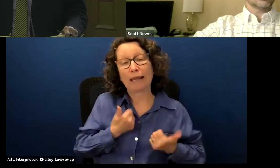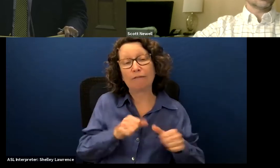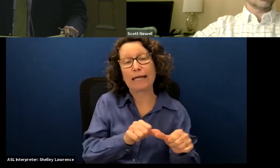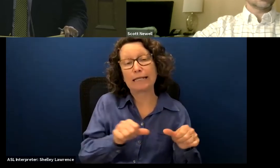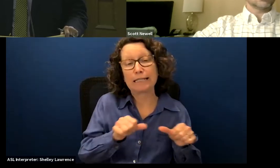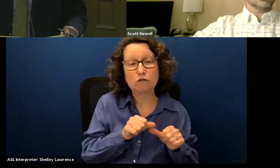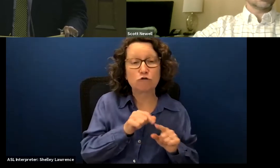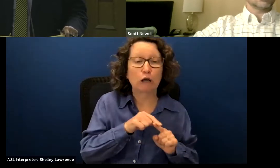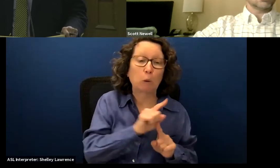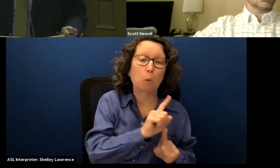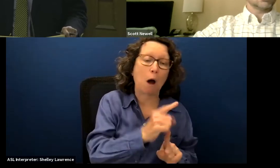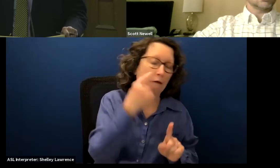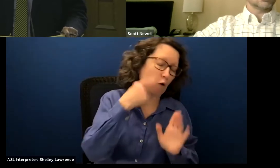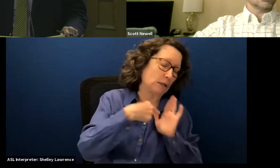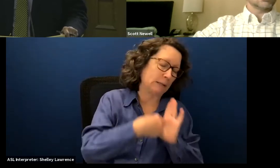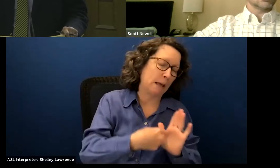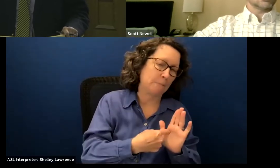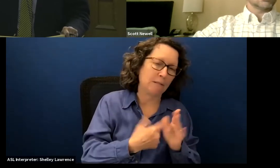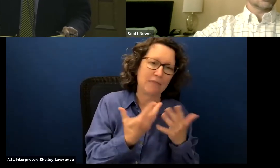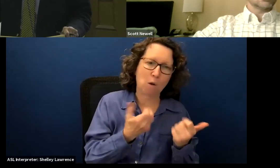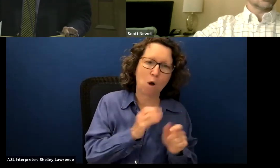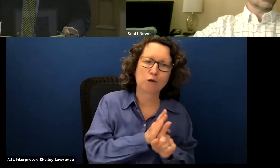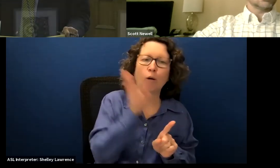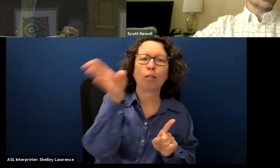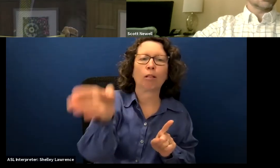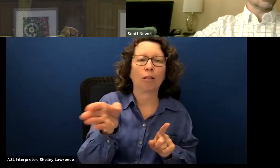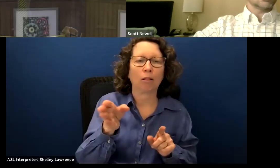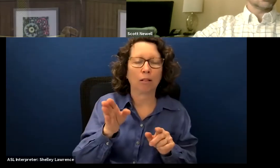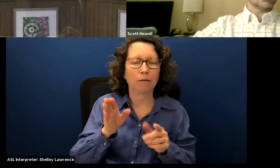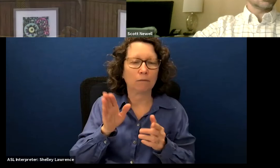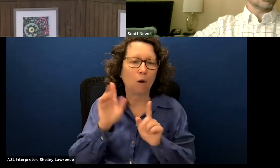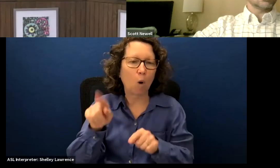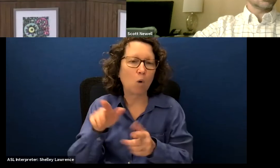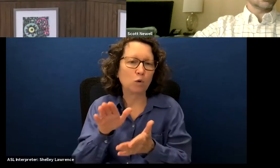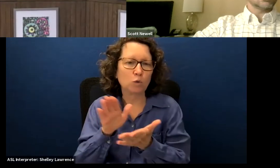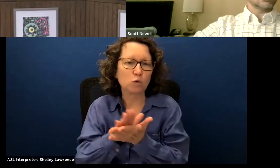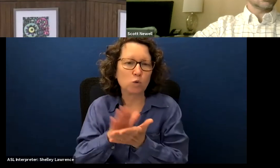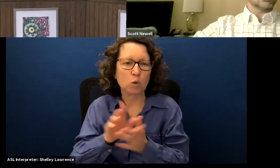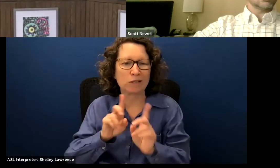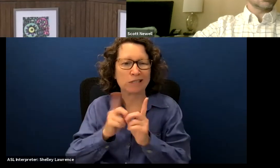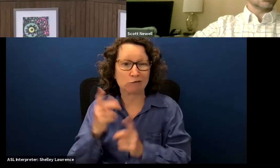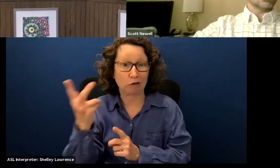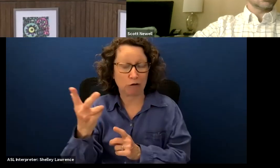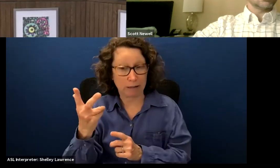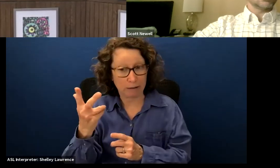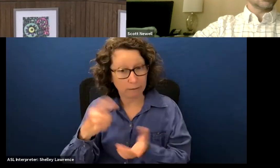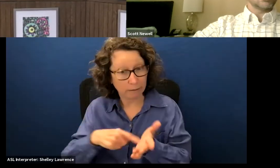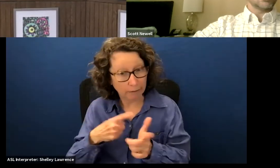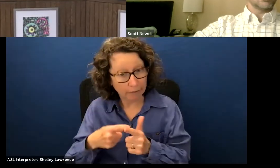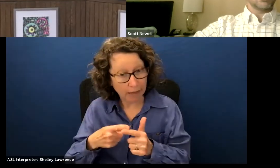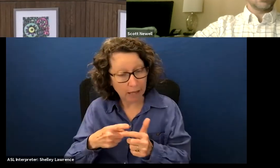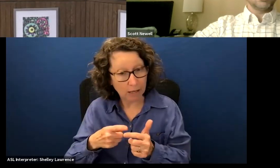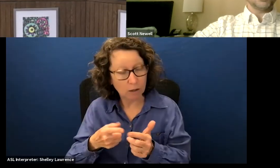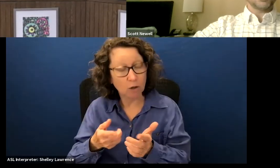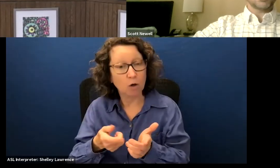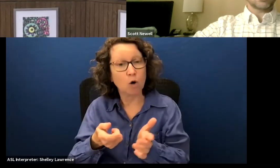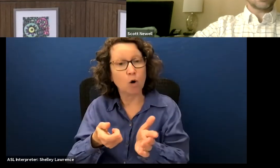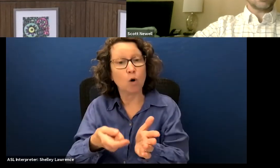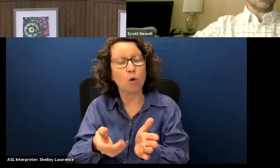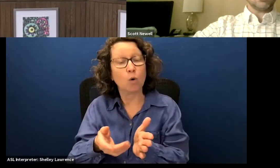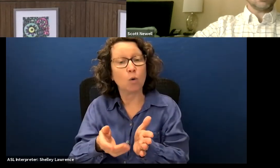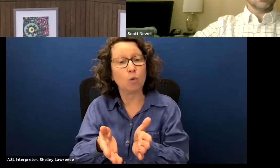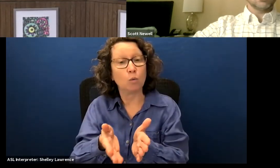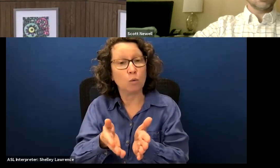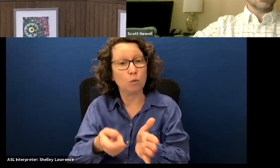in District 1, for instance, and they want to go to school in District 3, does that then require an intra-district transfer to do